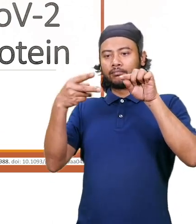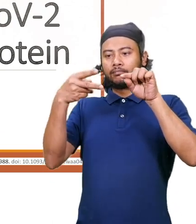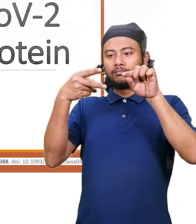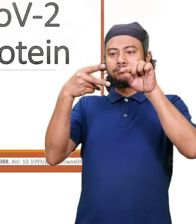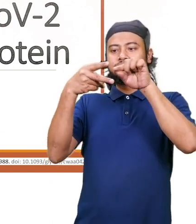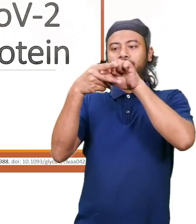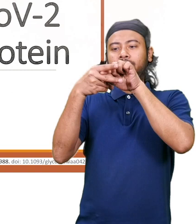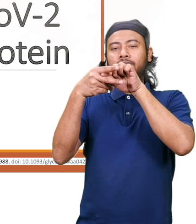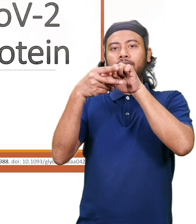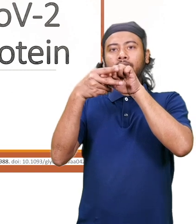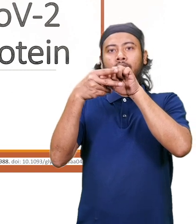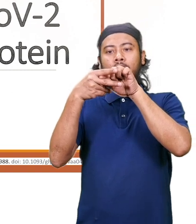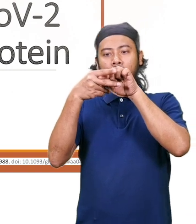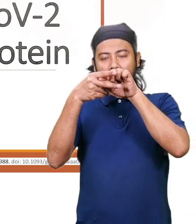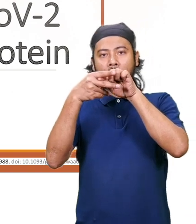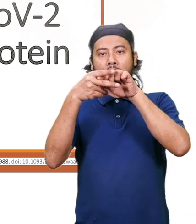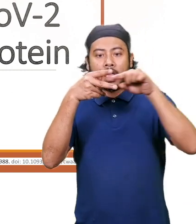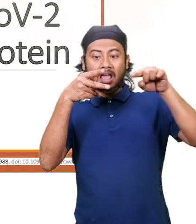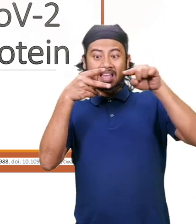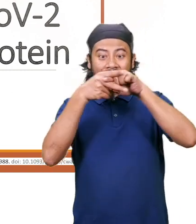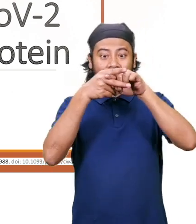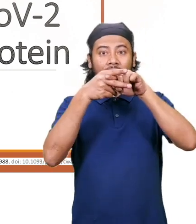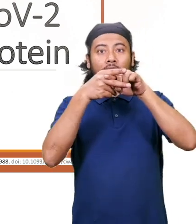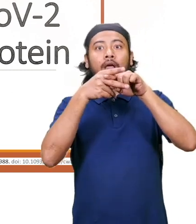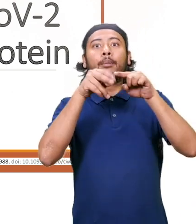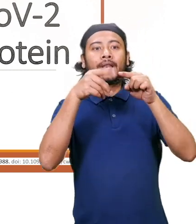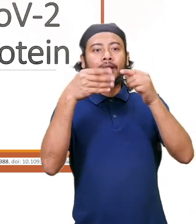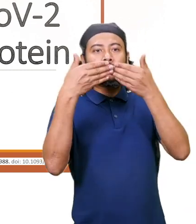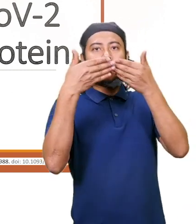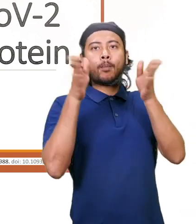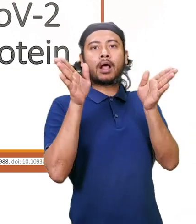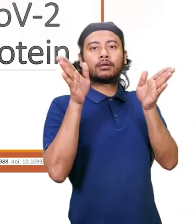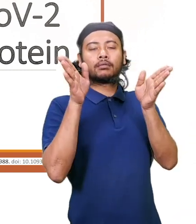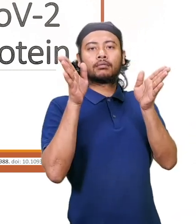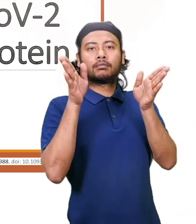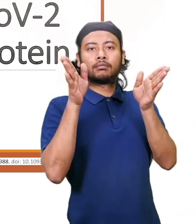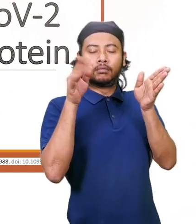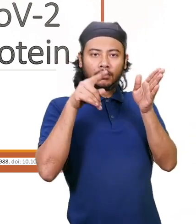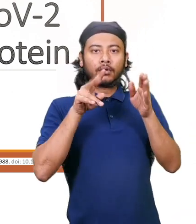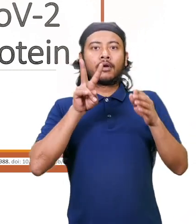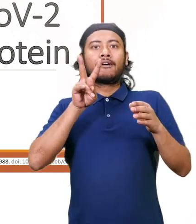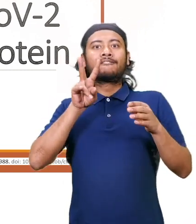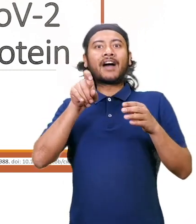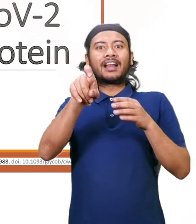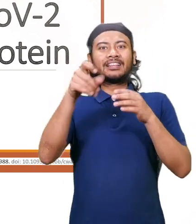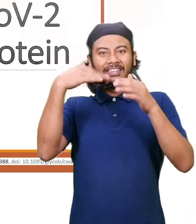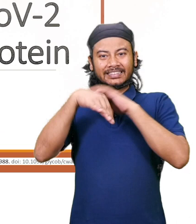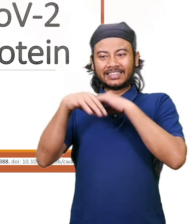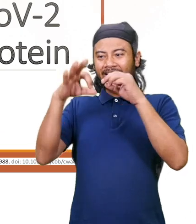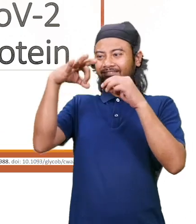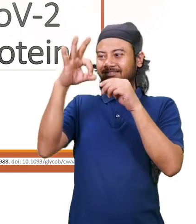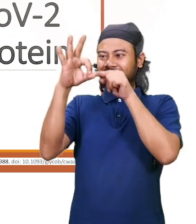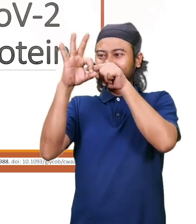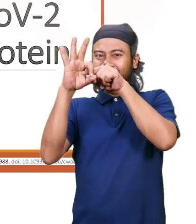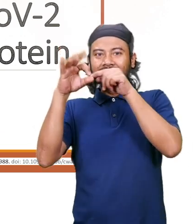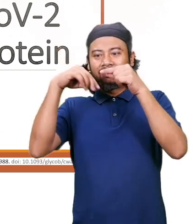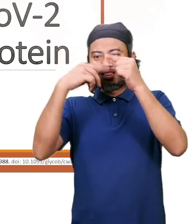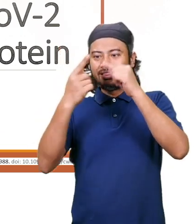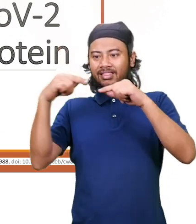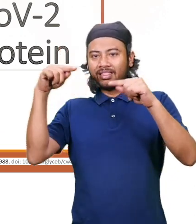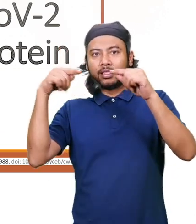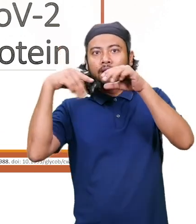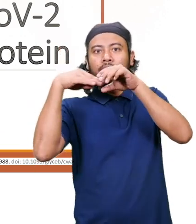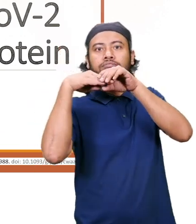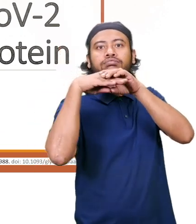cell surfaces, and that will facilitate the entrance of the viral particles to